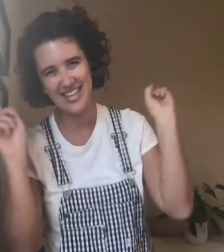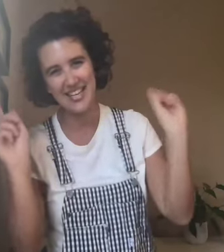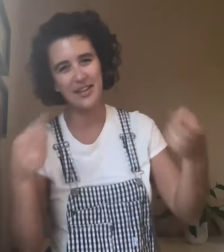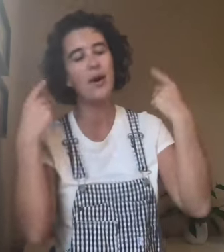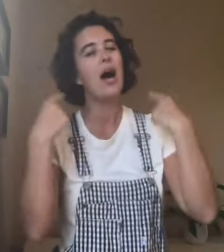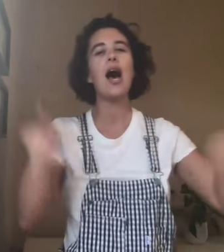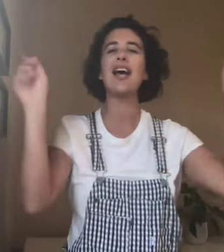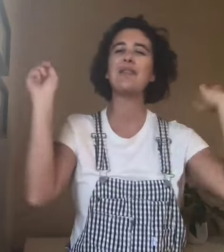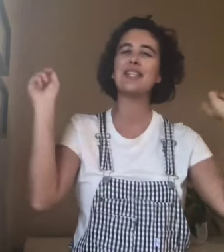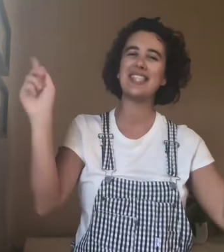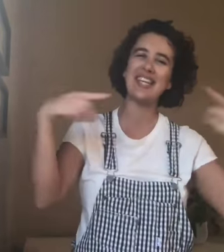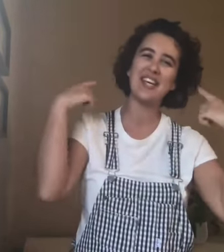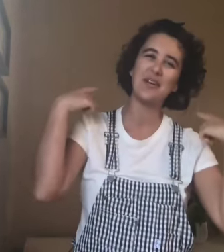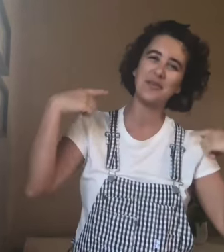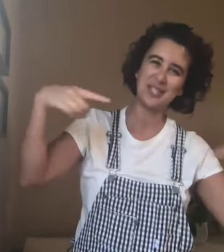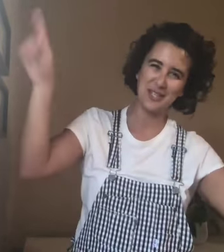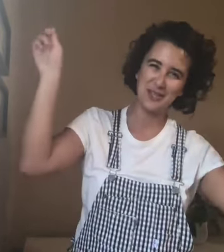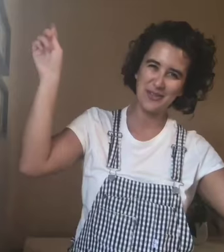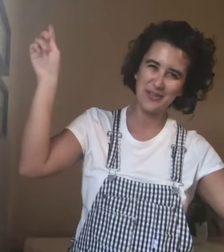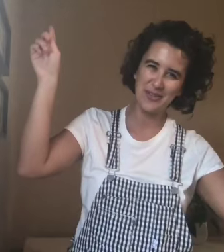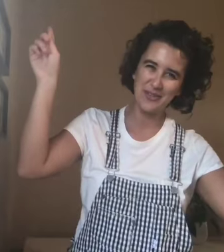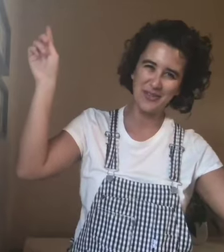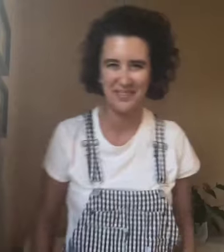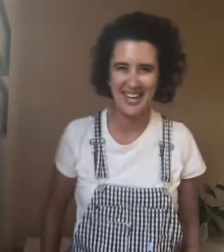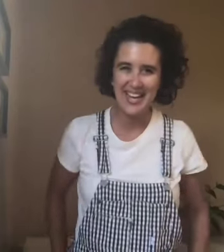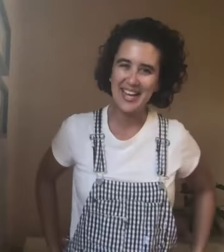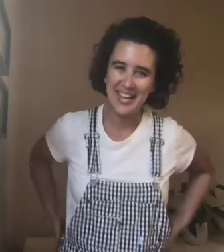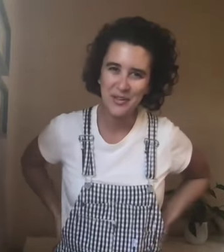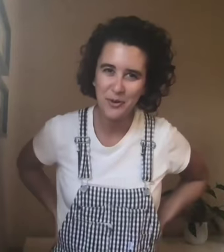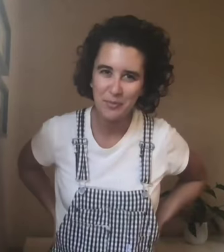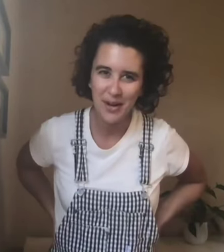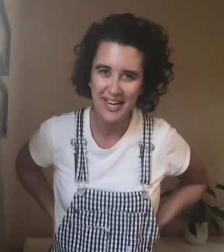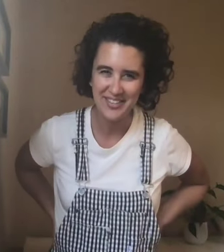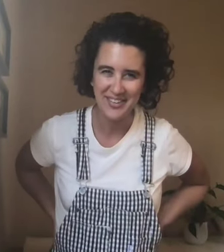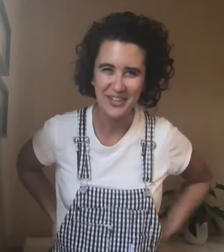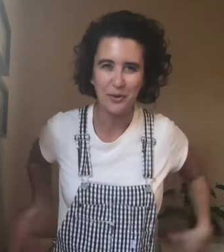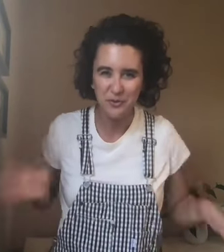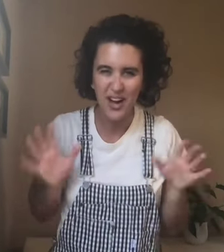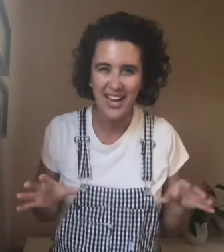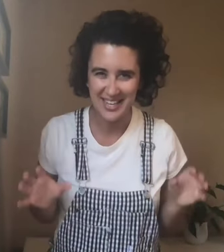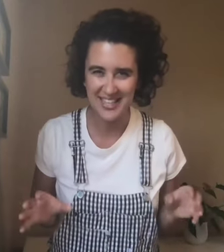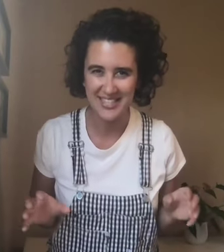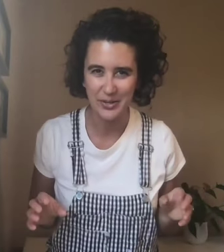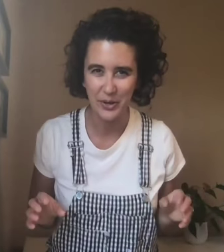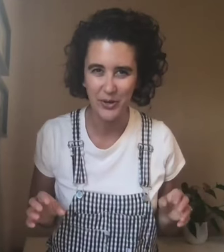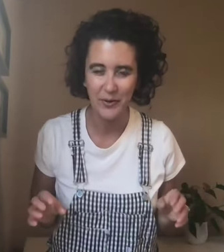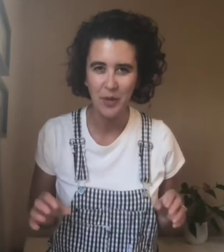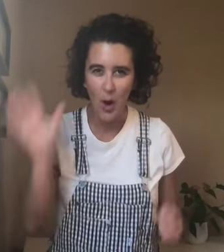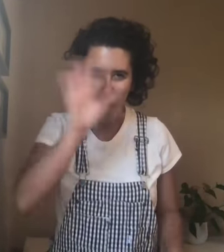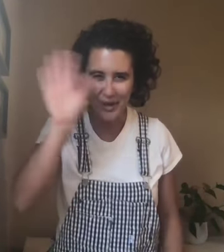you, I will see you soon. In your binder, you'll find this song,